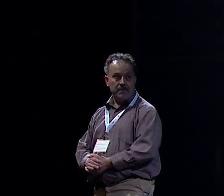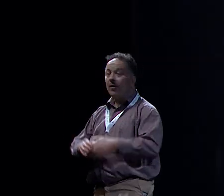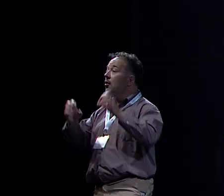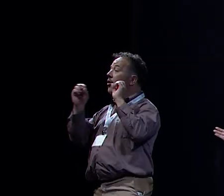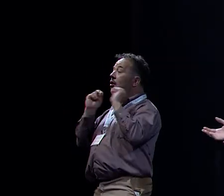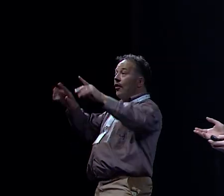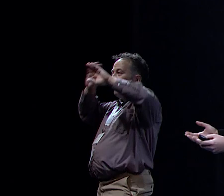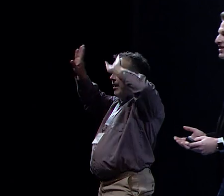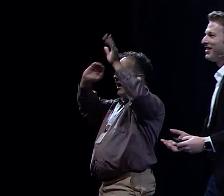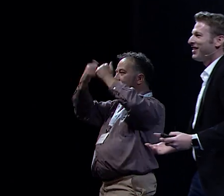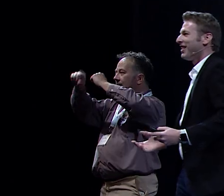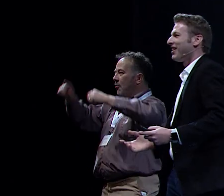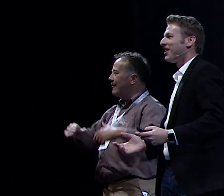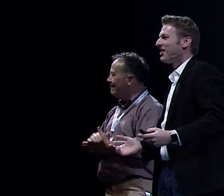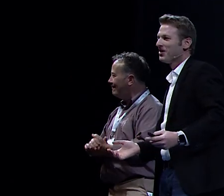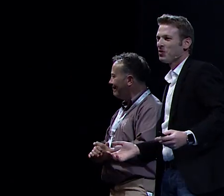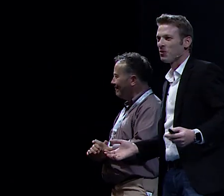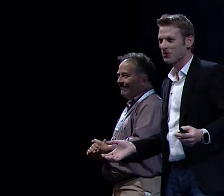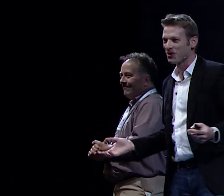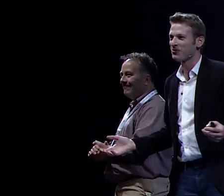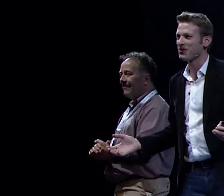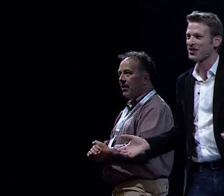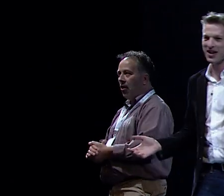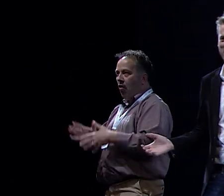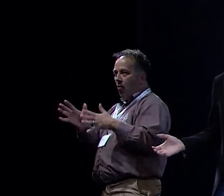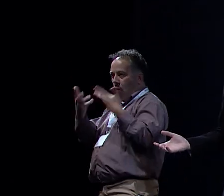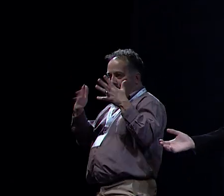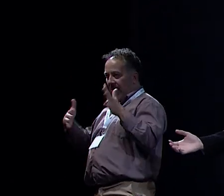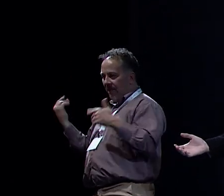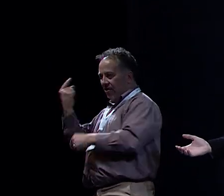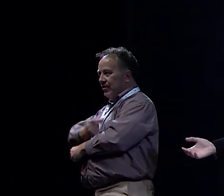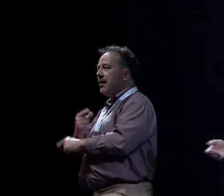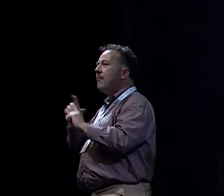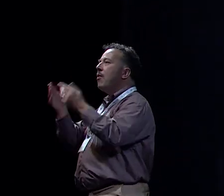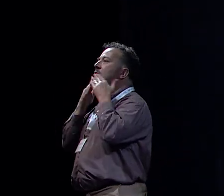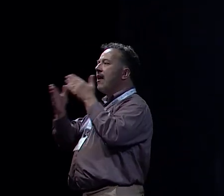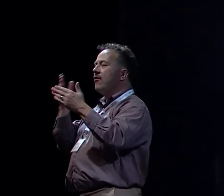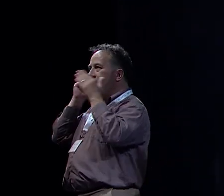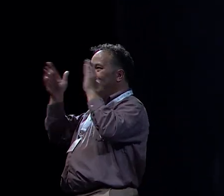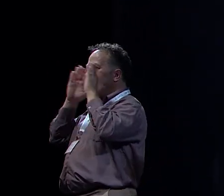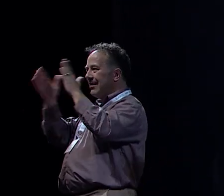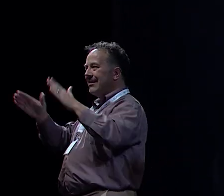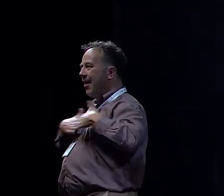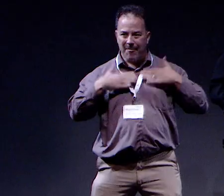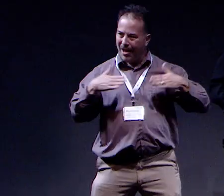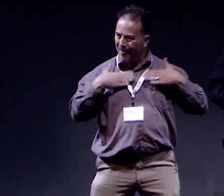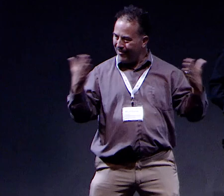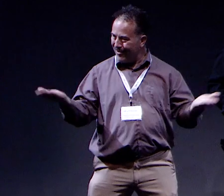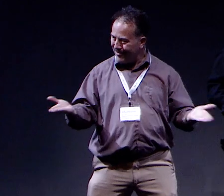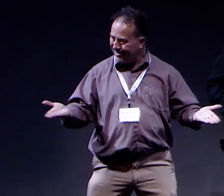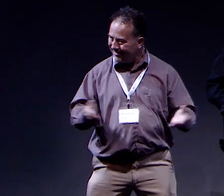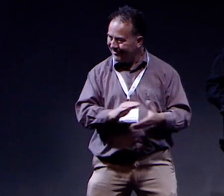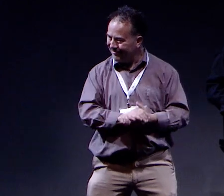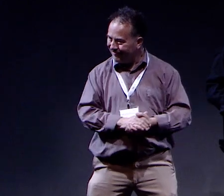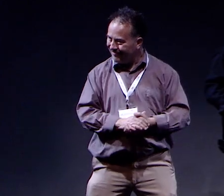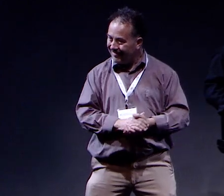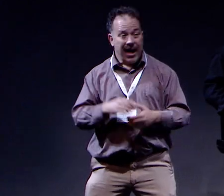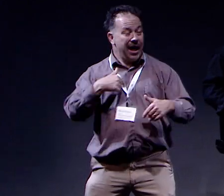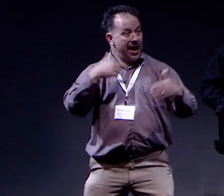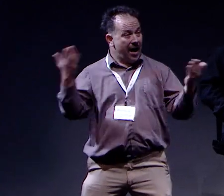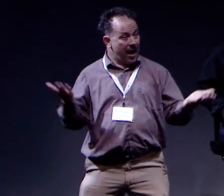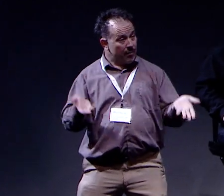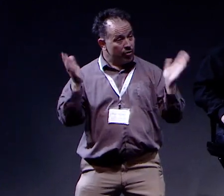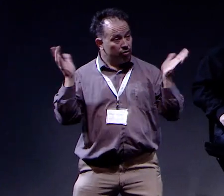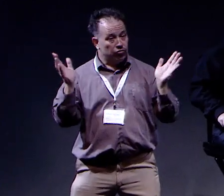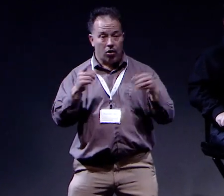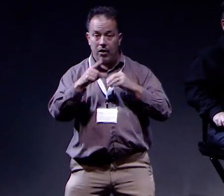Okay, hi, everybody. We're almost done for the day, but thank you for your attention. I'm happy to be here. And I'm here to talk about